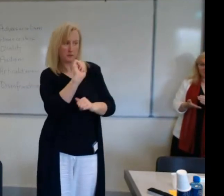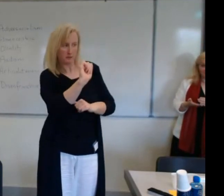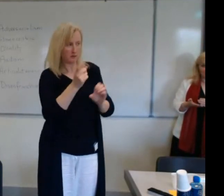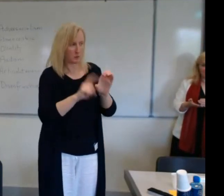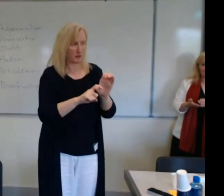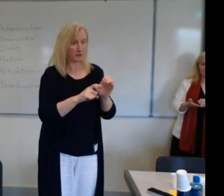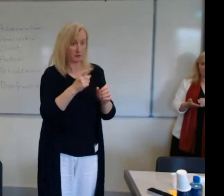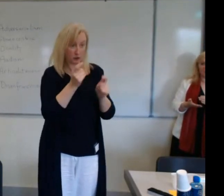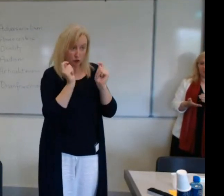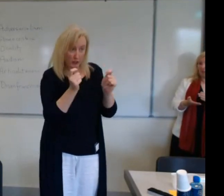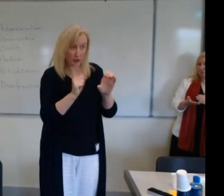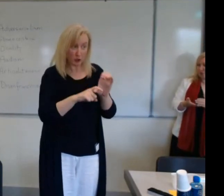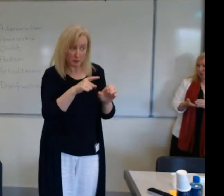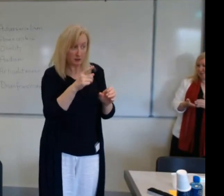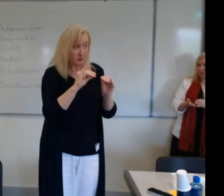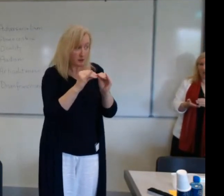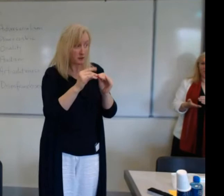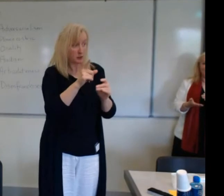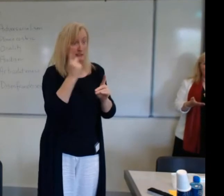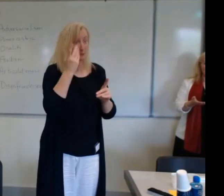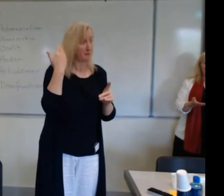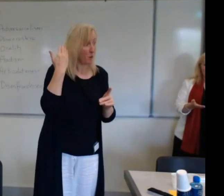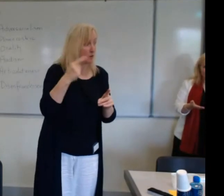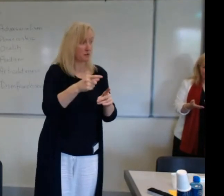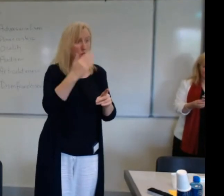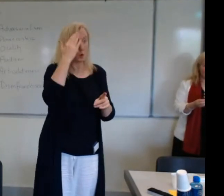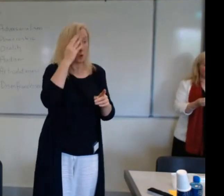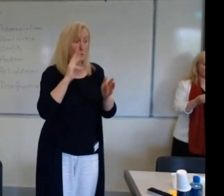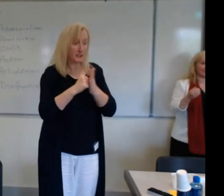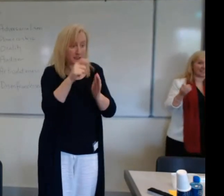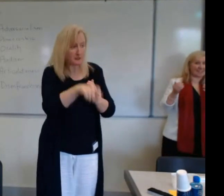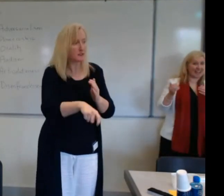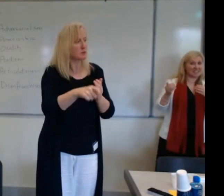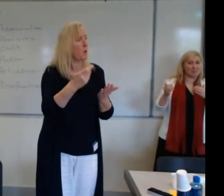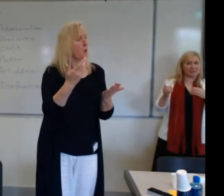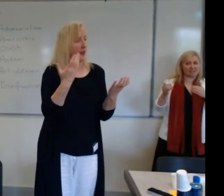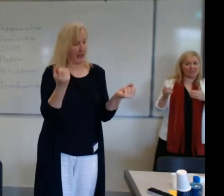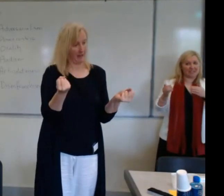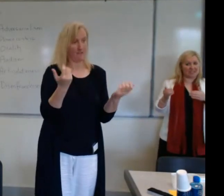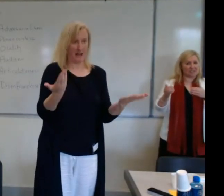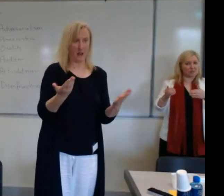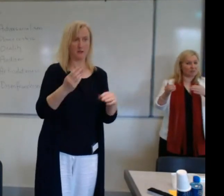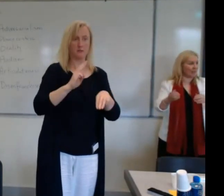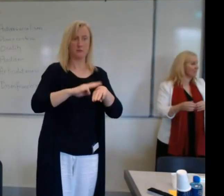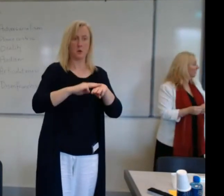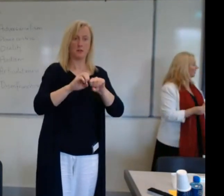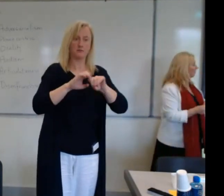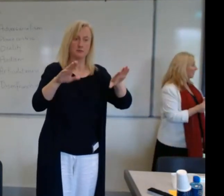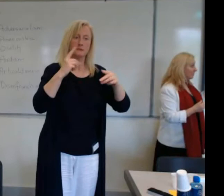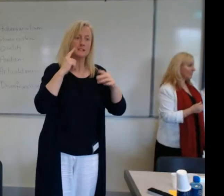you a trained interpreter? Have you done this before? Do you know the witness? And that's something that really needs to progress. But there have been